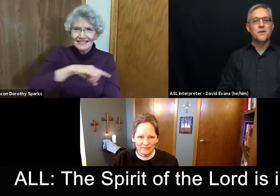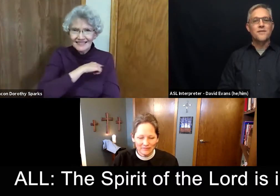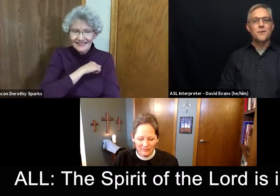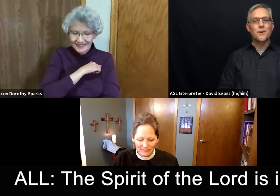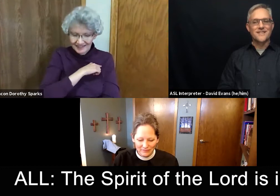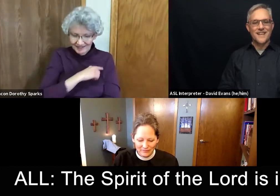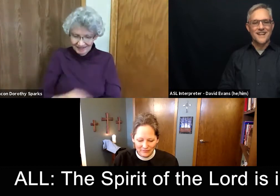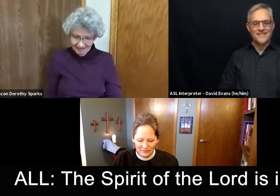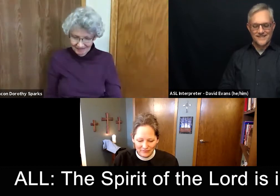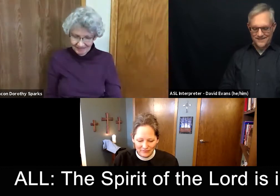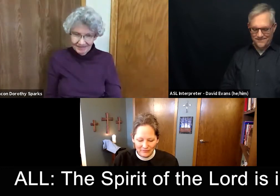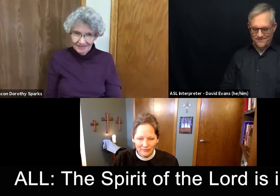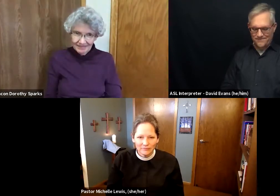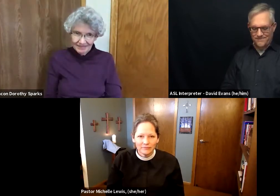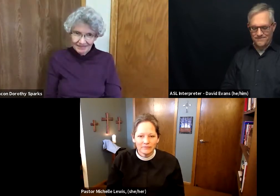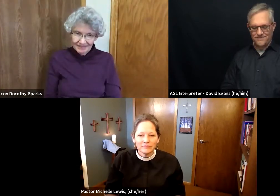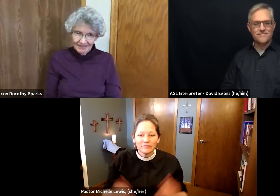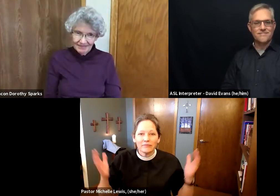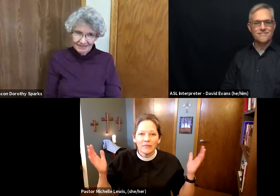The Spirit of the Lord is in us.